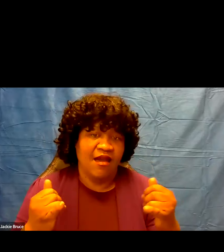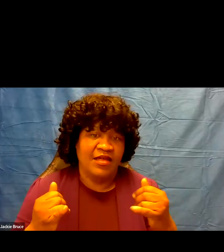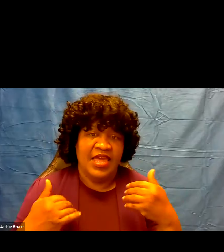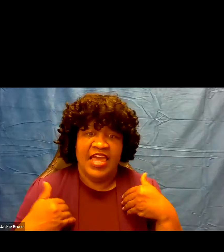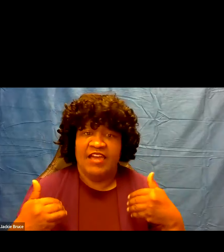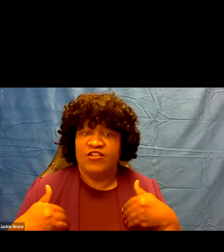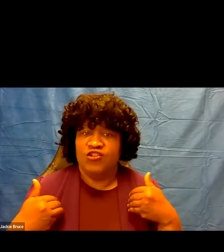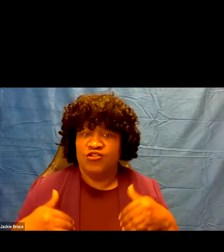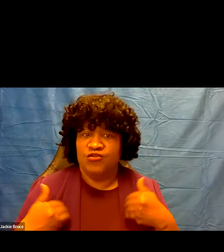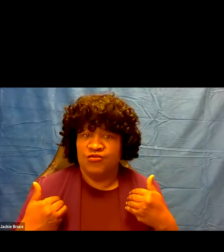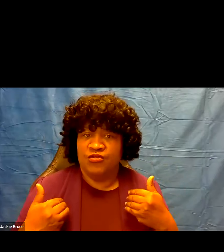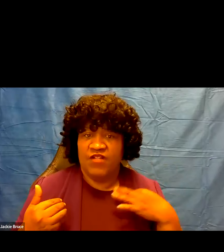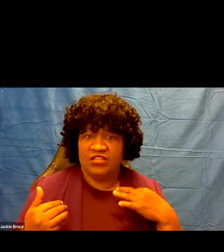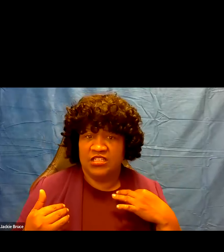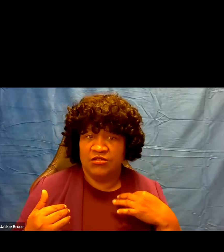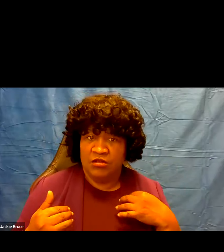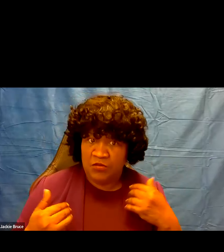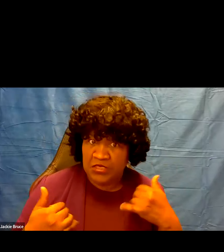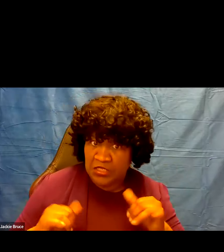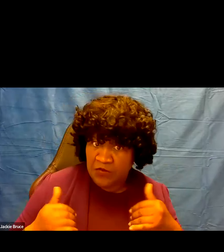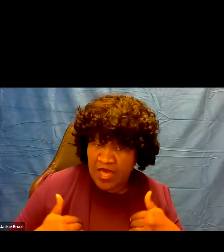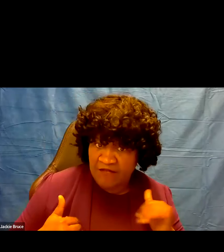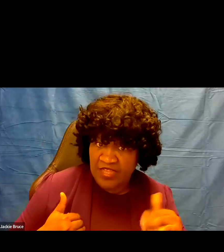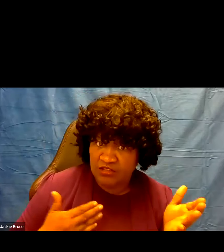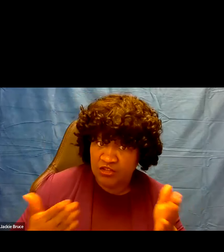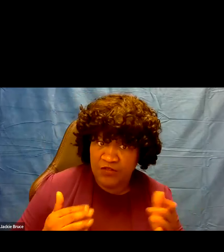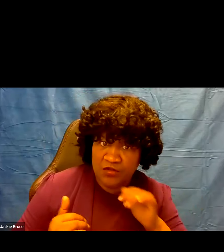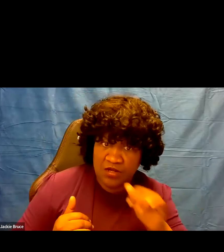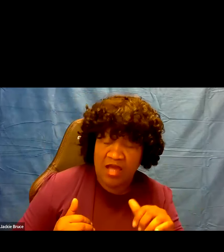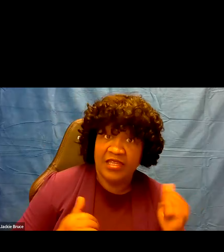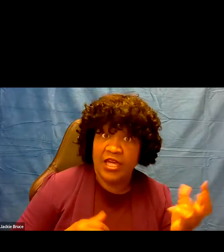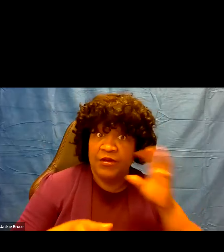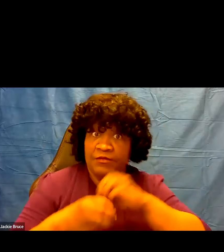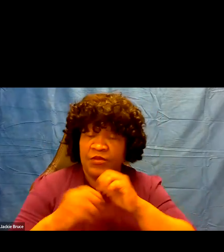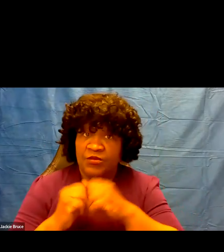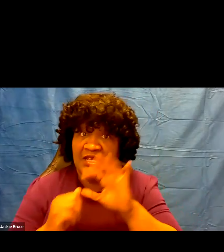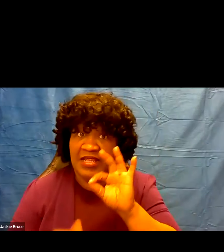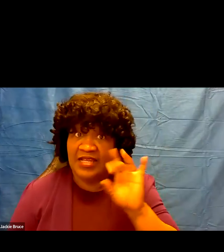service get dissolved? Or is there a way to tie it into the 988 system?